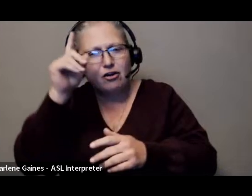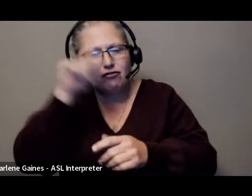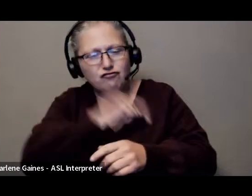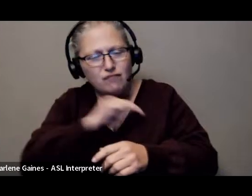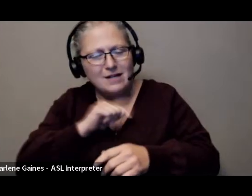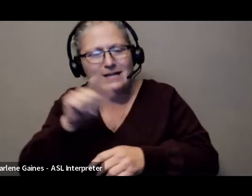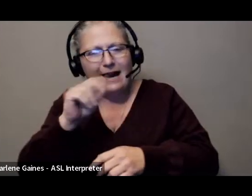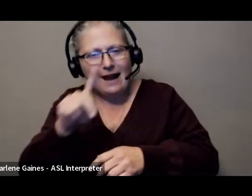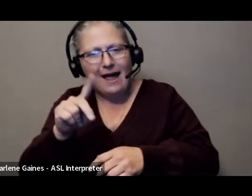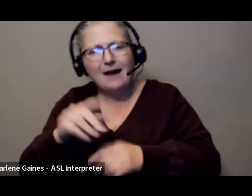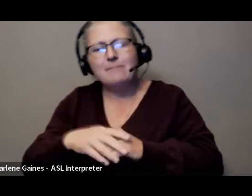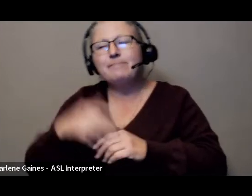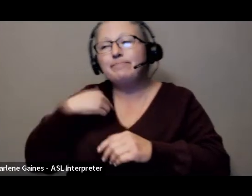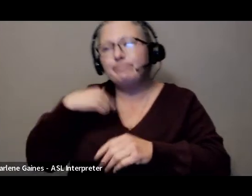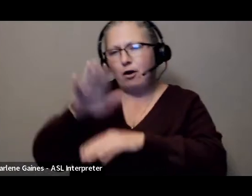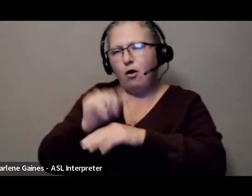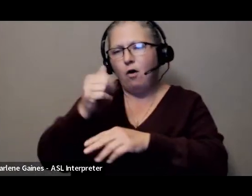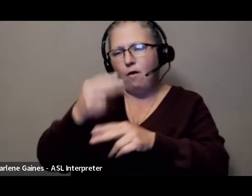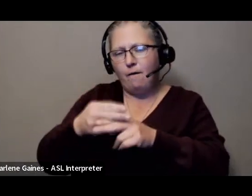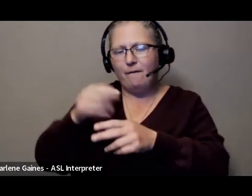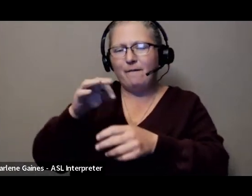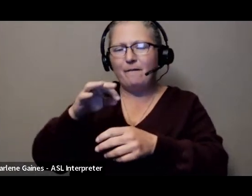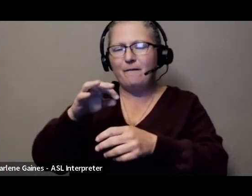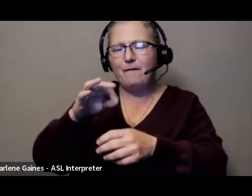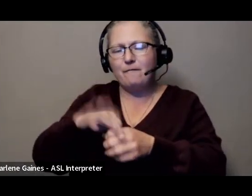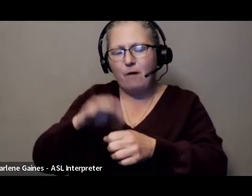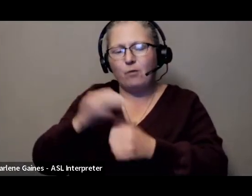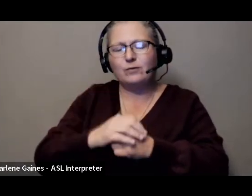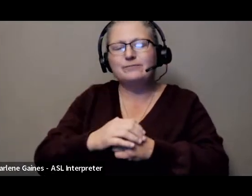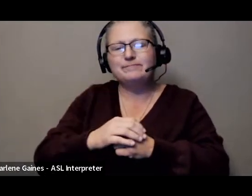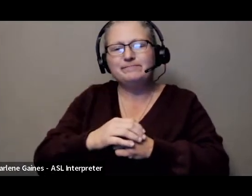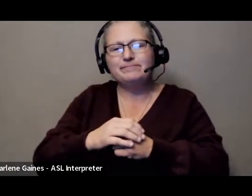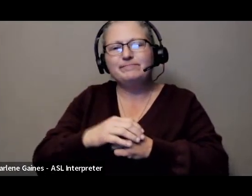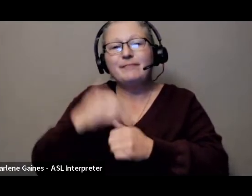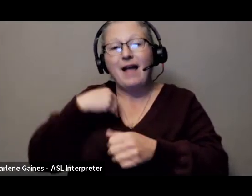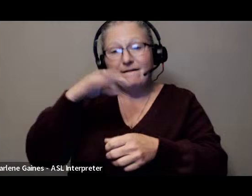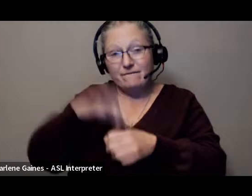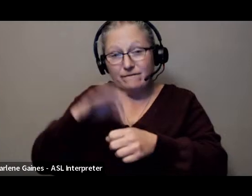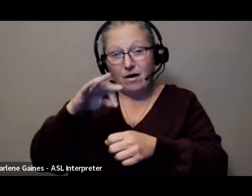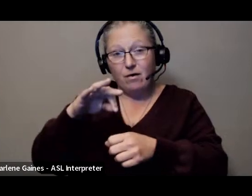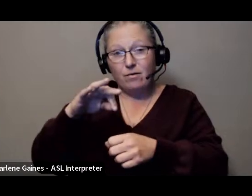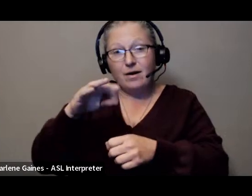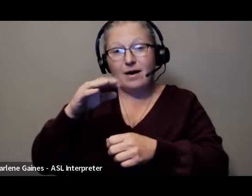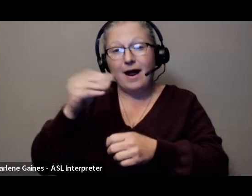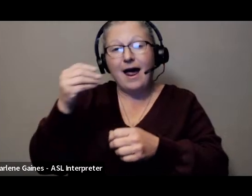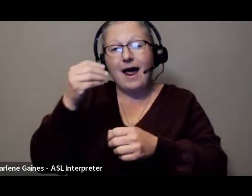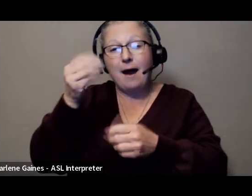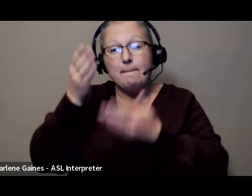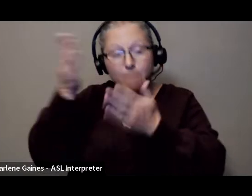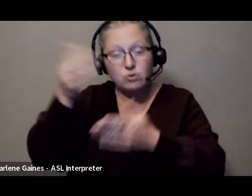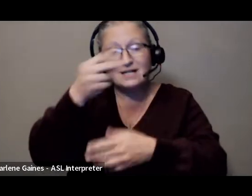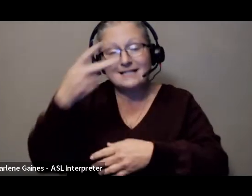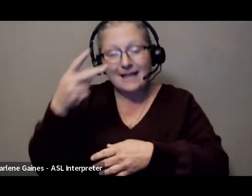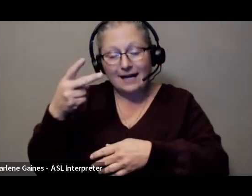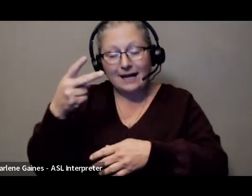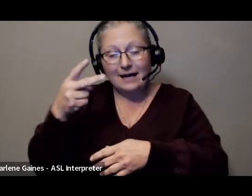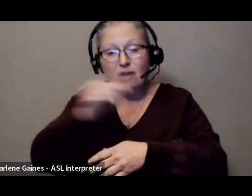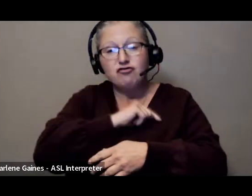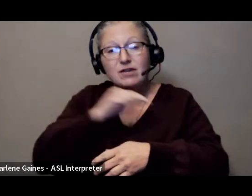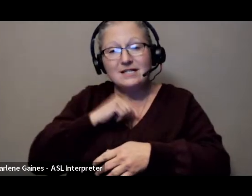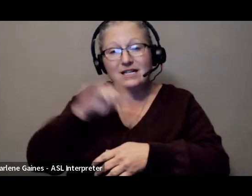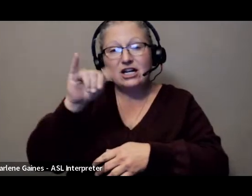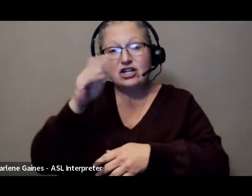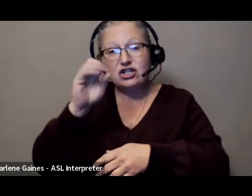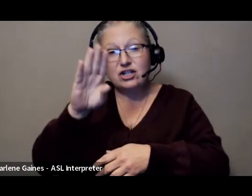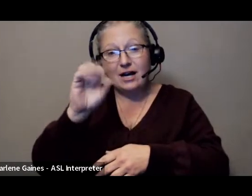Okay, Yeah. I'm going to do a roll call vote. Okay. So we have a vote in a second, a motion in a second. Trustee